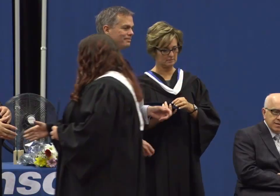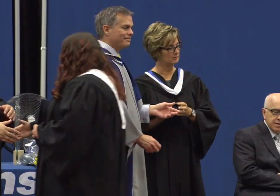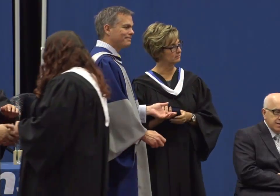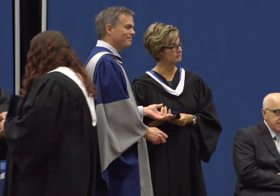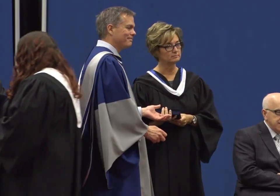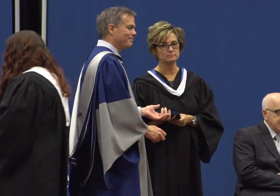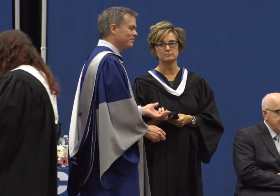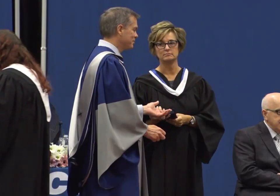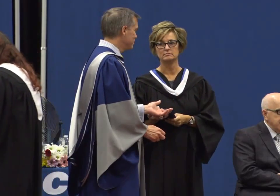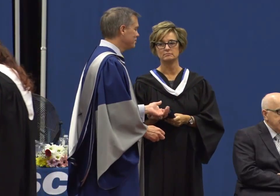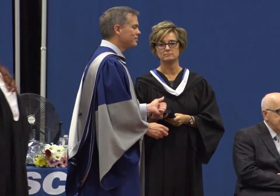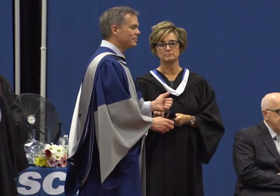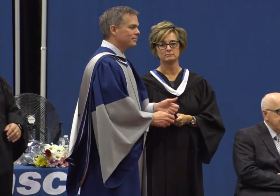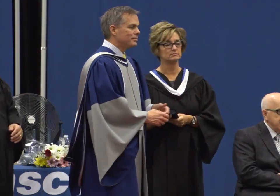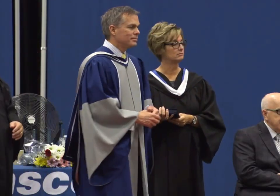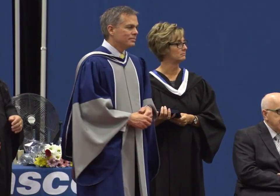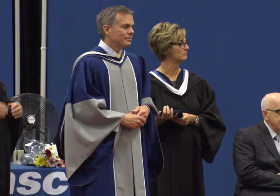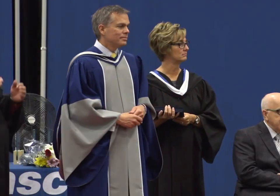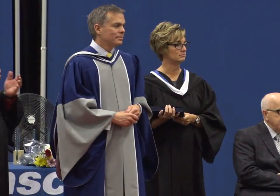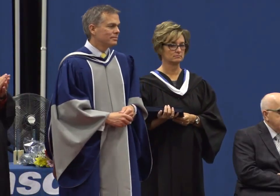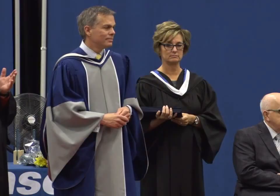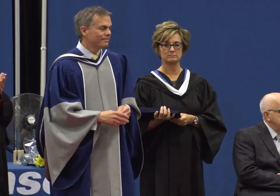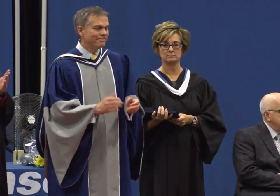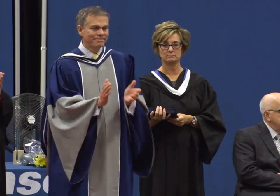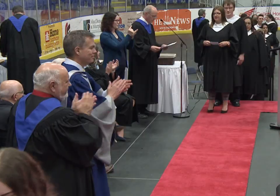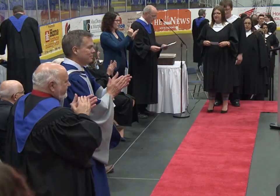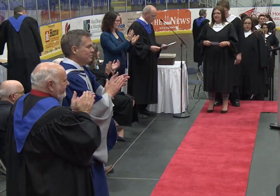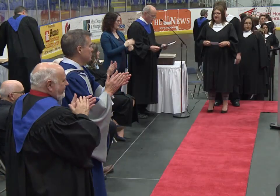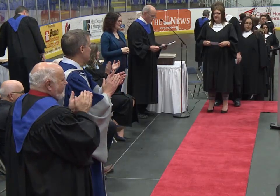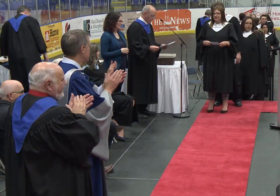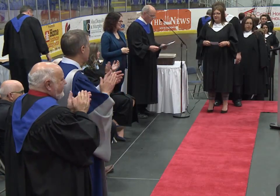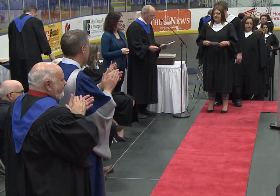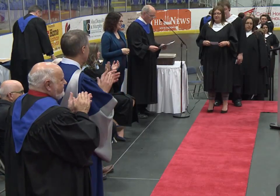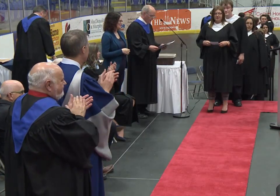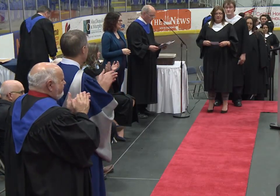Mr. President, the graduates in cooking.